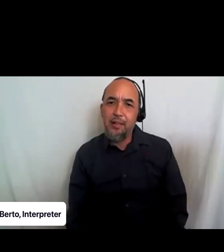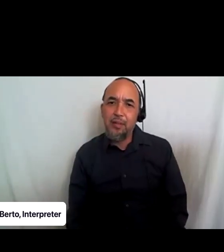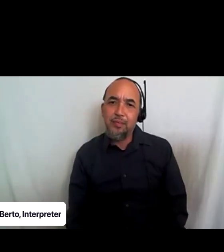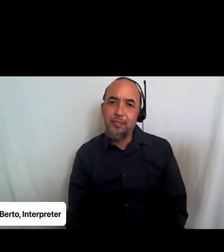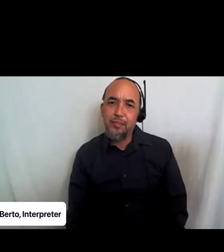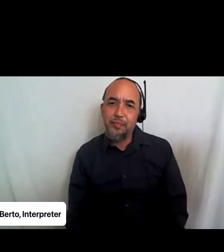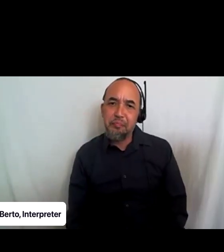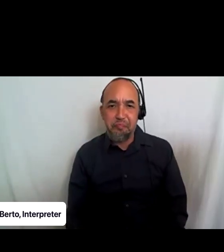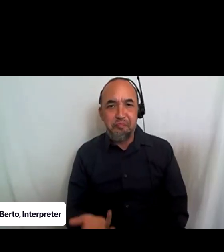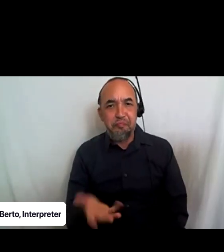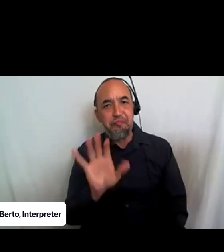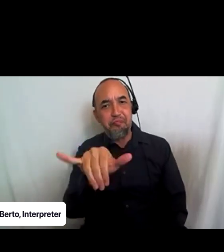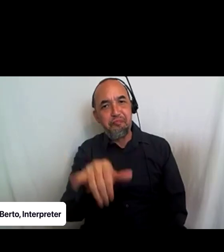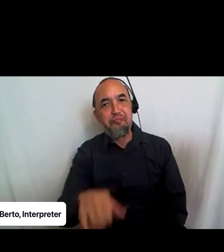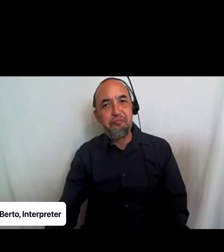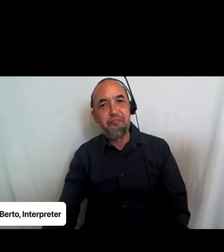yeah,